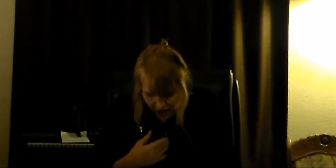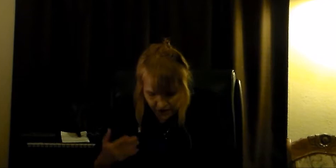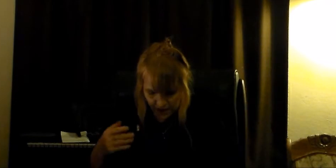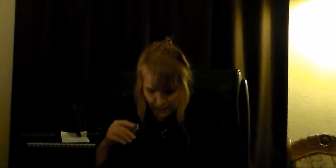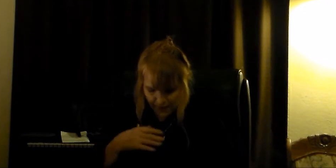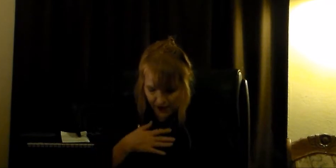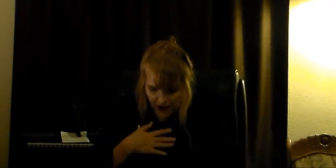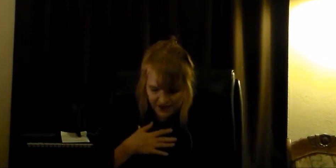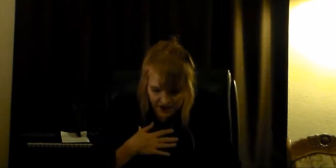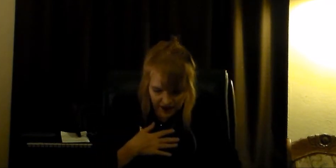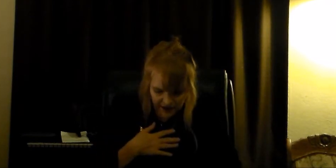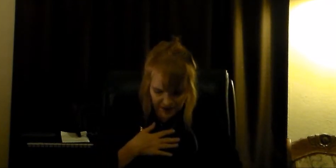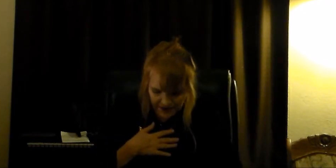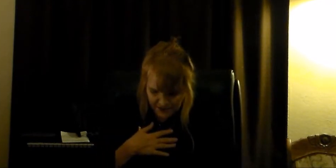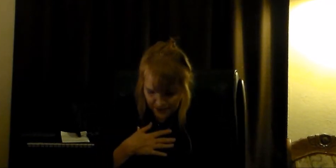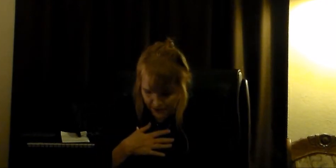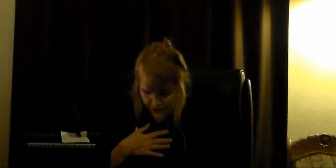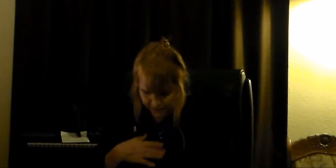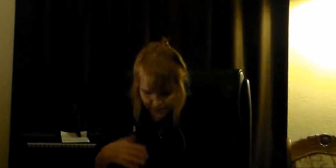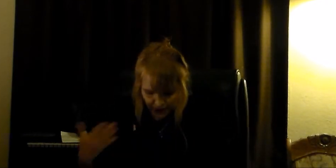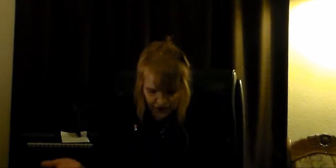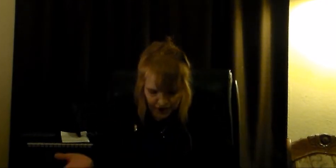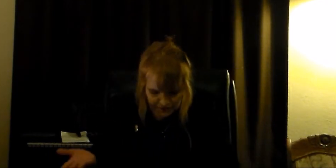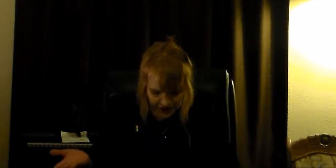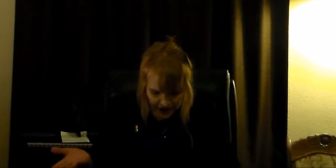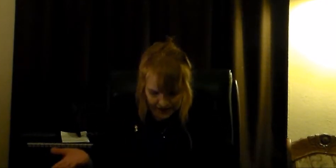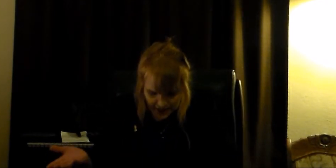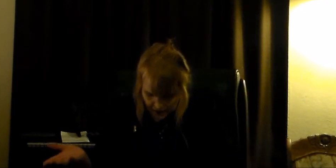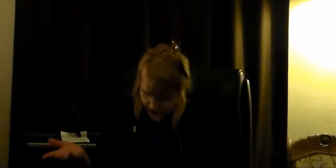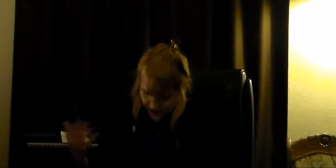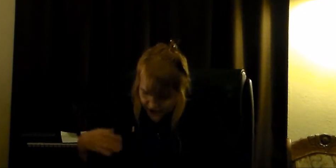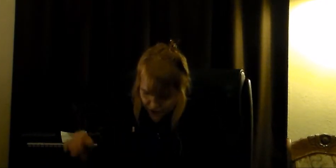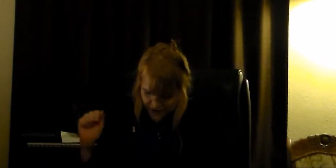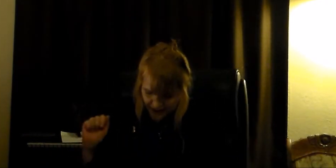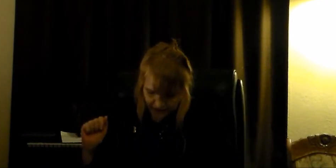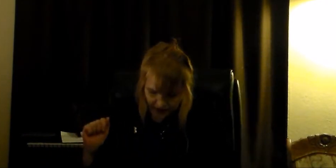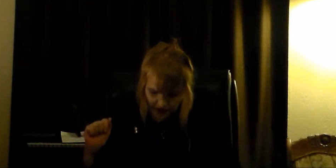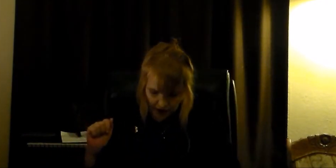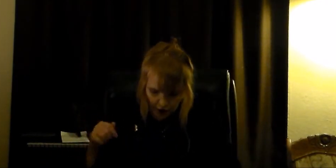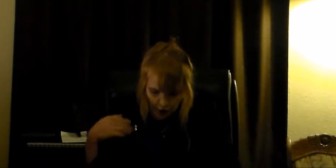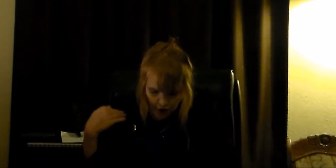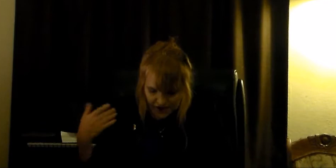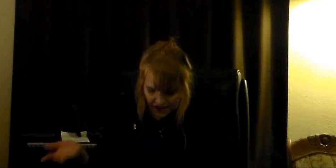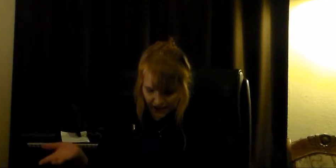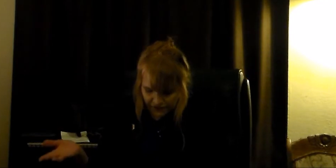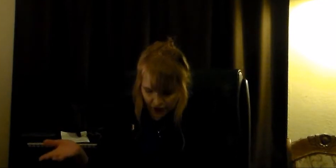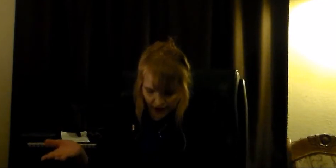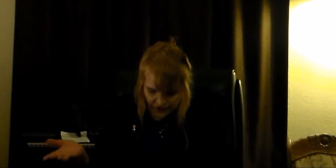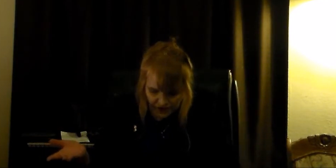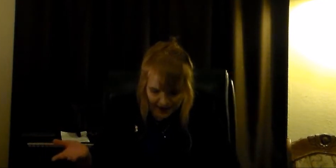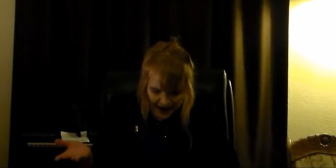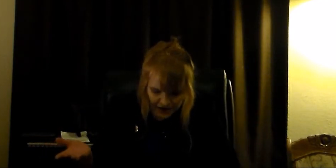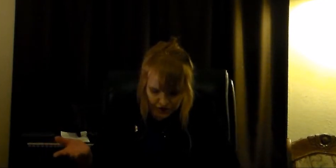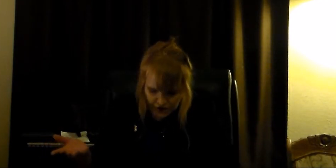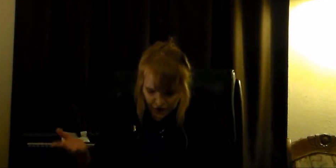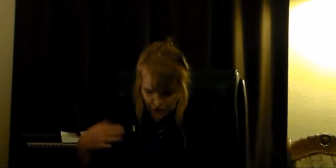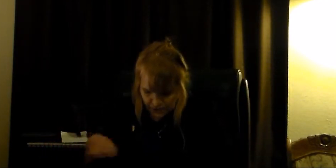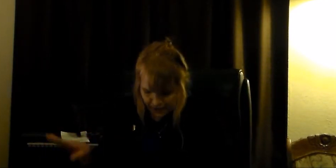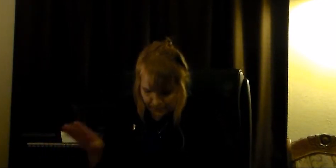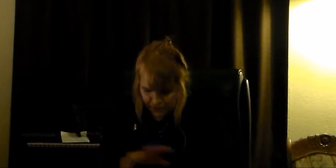heart, by God's love, by the Spirit. Egyptians, Exodus 3:7, who are slave drivers, masters, who use people